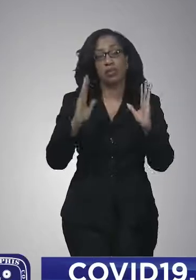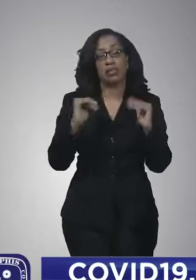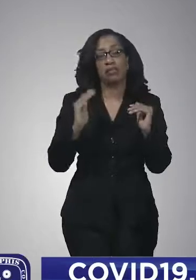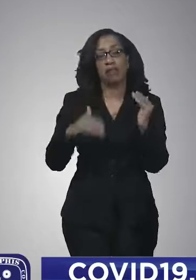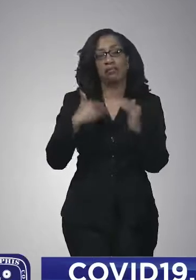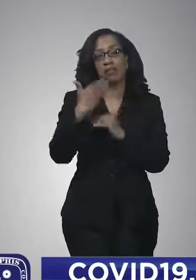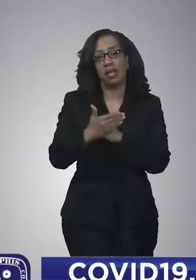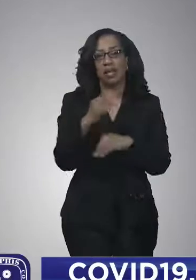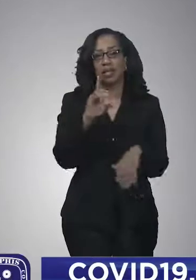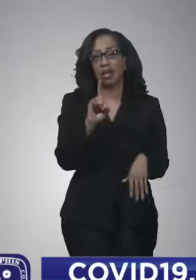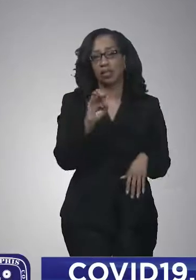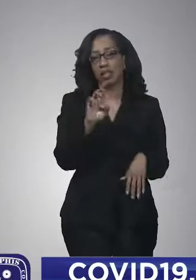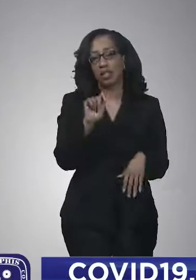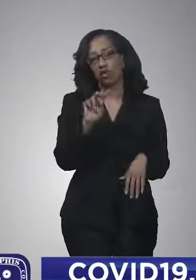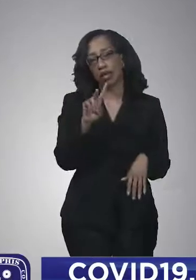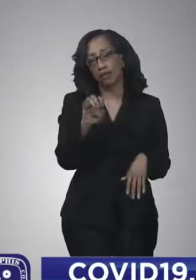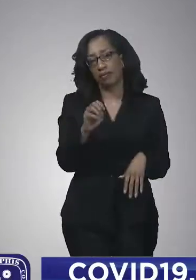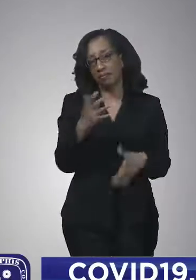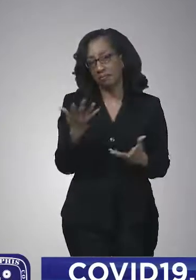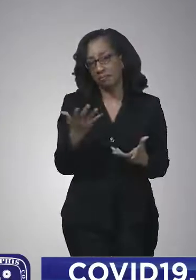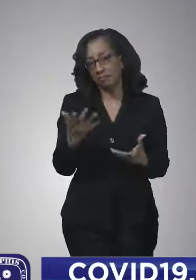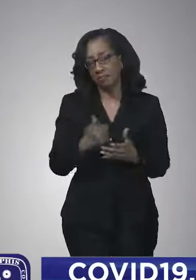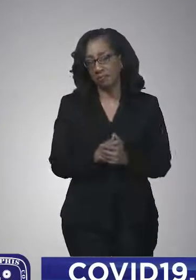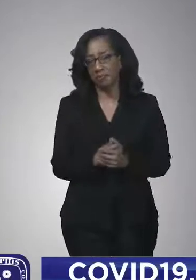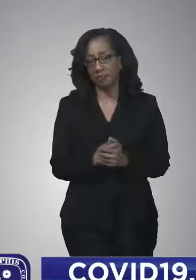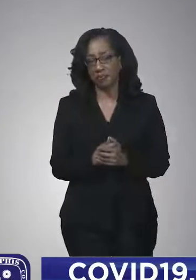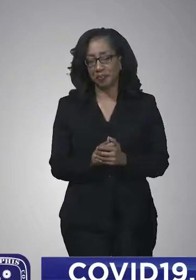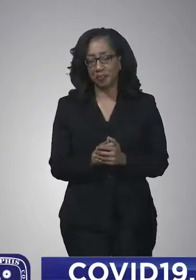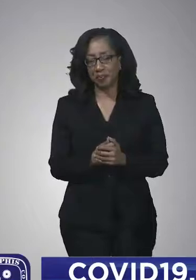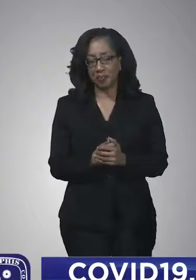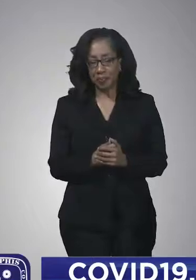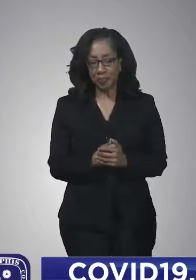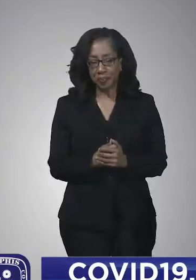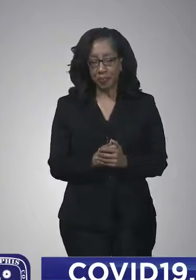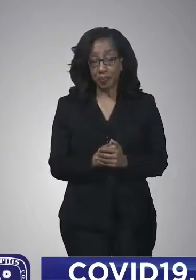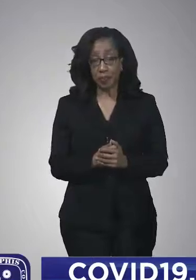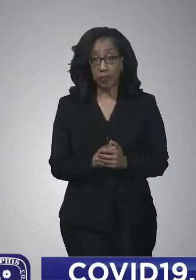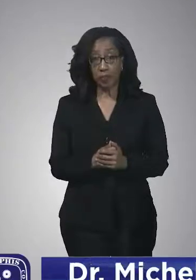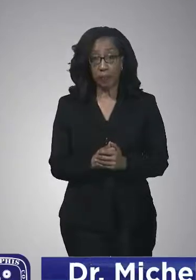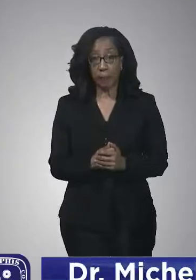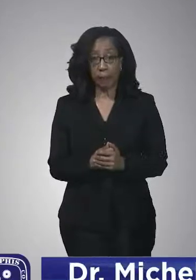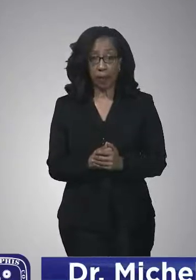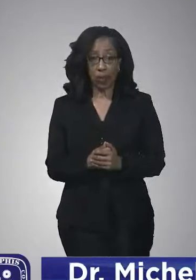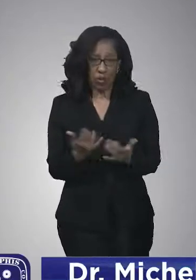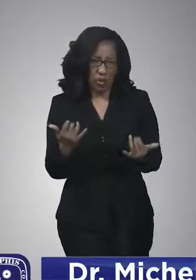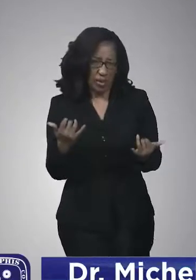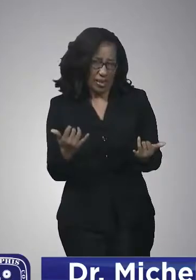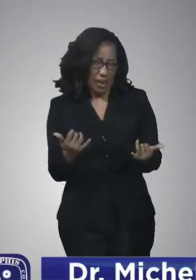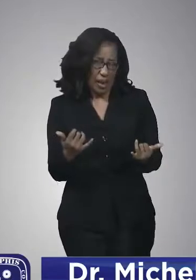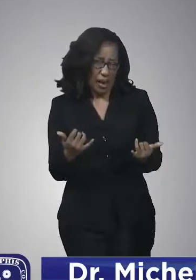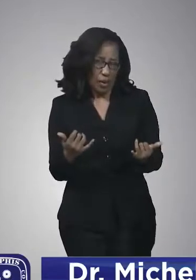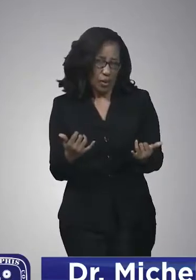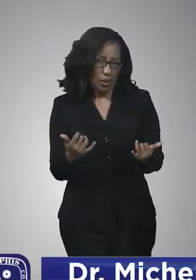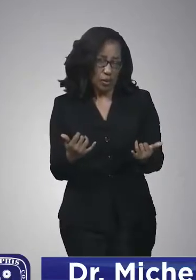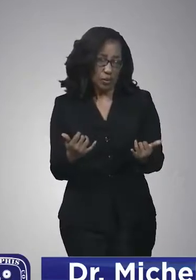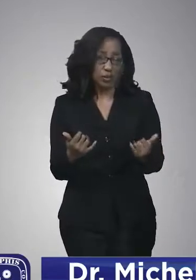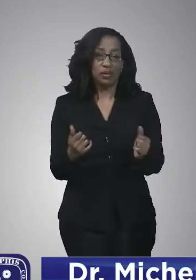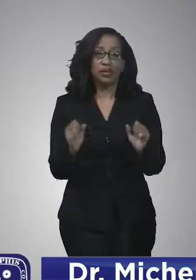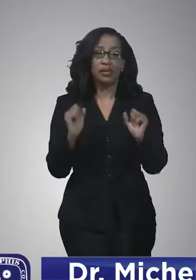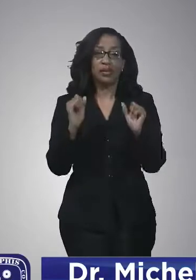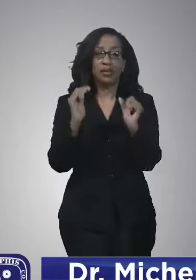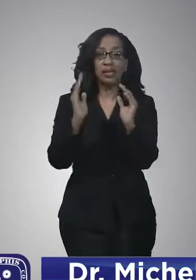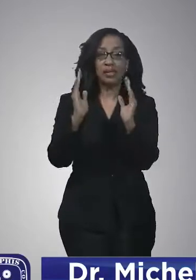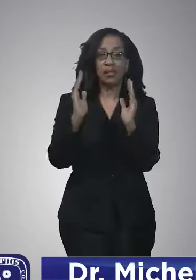directive? So what I would say is that the most that I can say right now is to expect that we